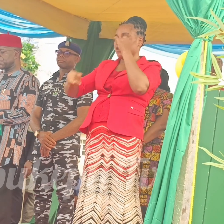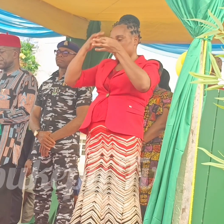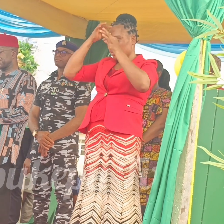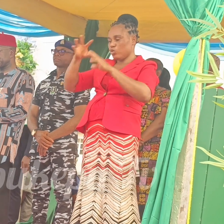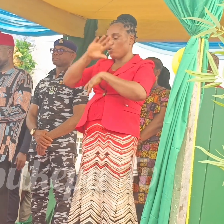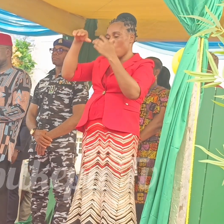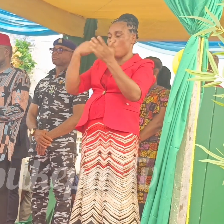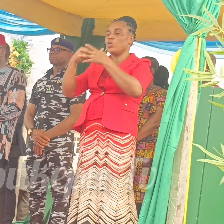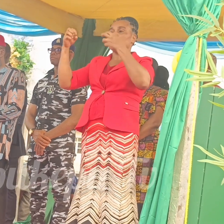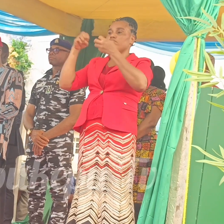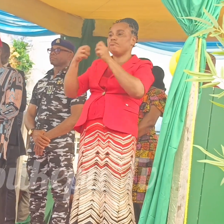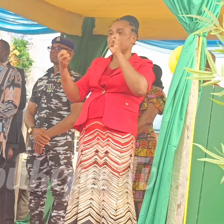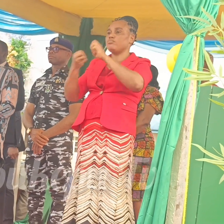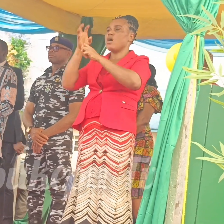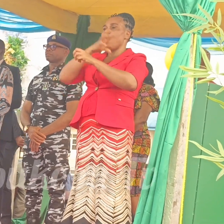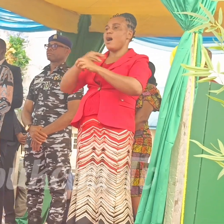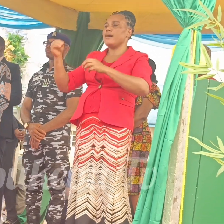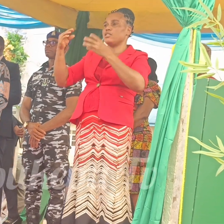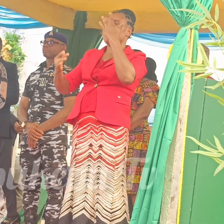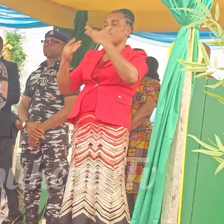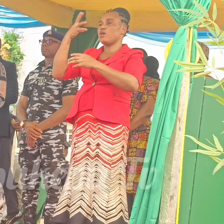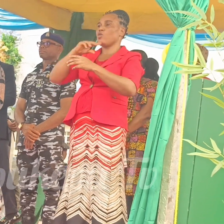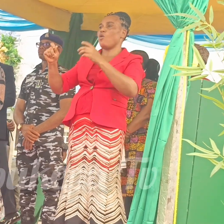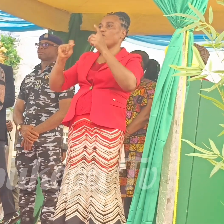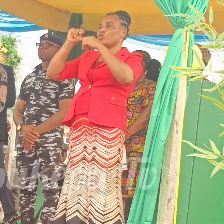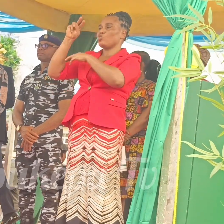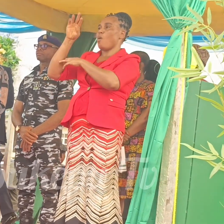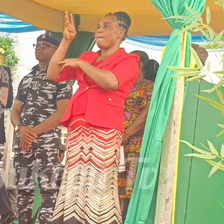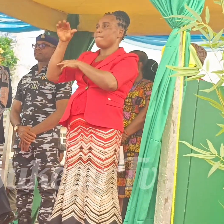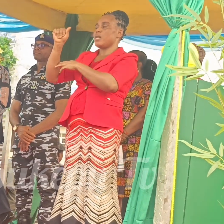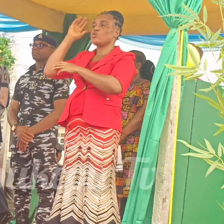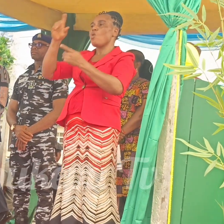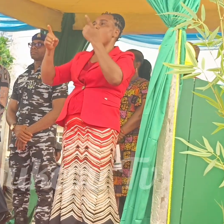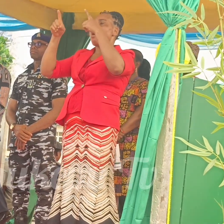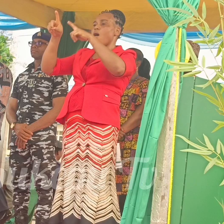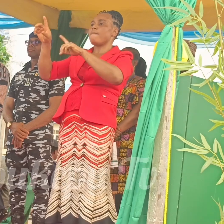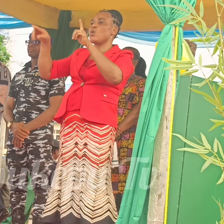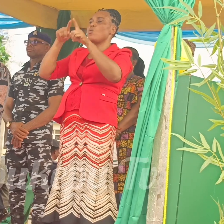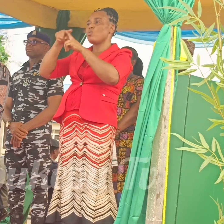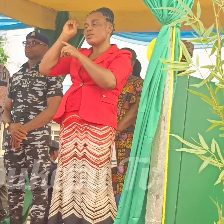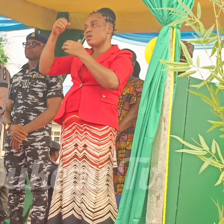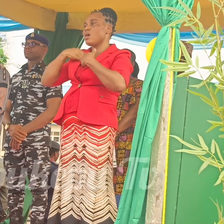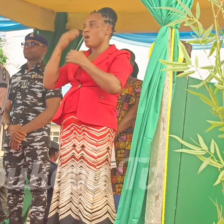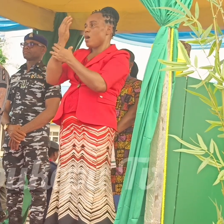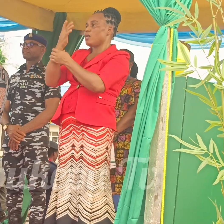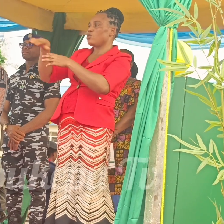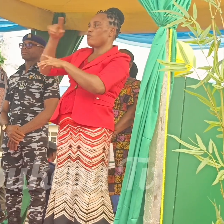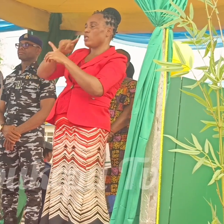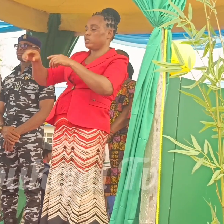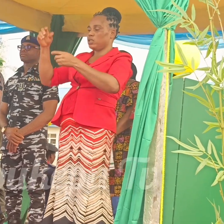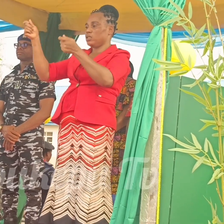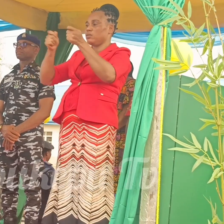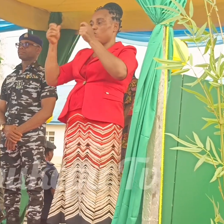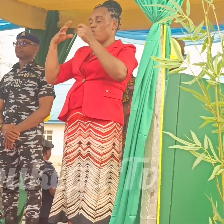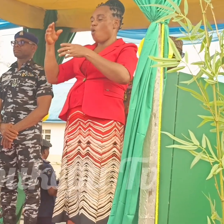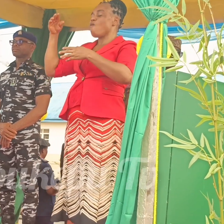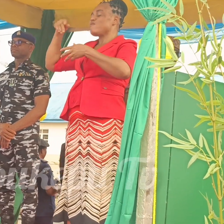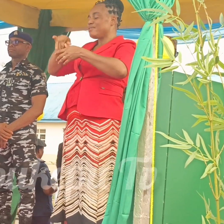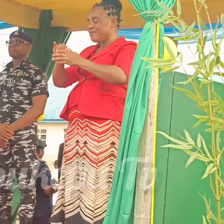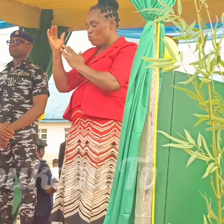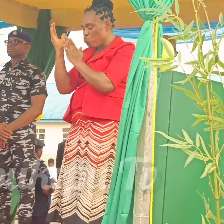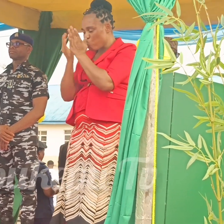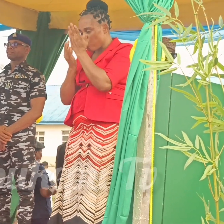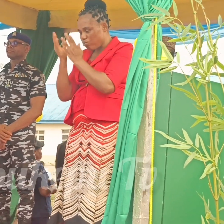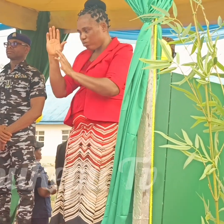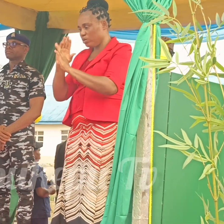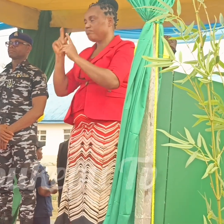all the issues and the firing of the turbines would happen when He had handed over the mantle of stewardship